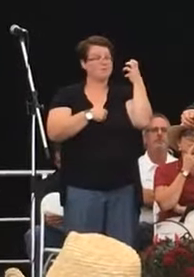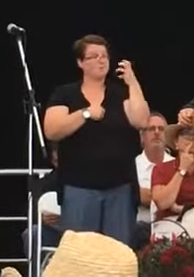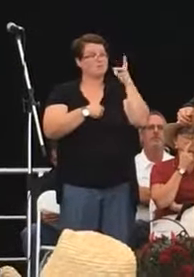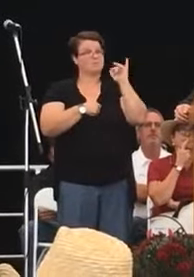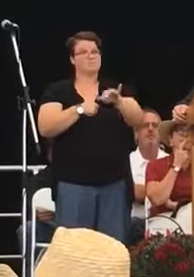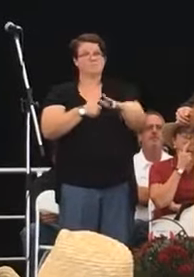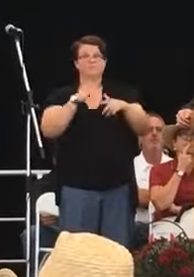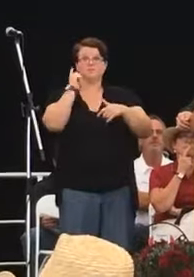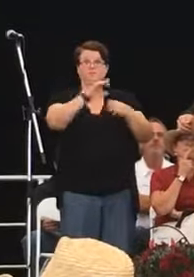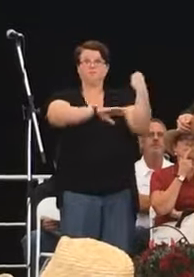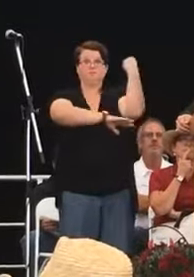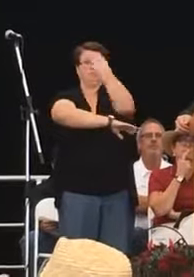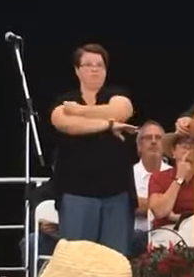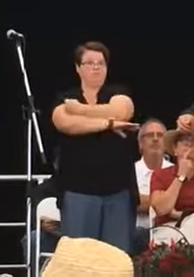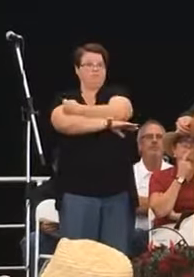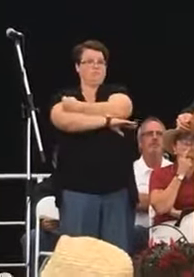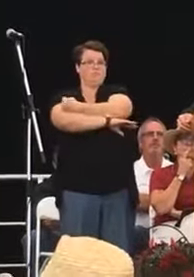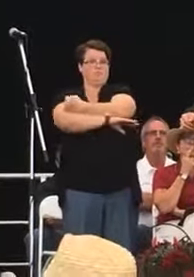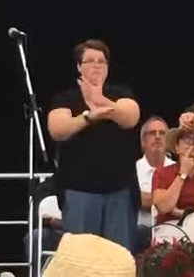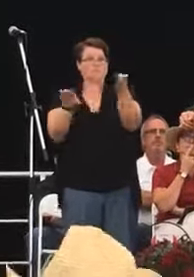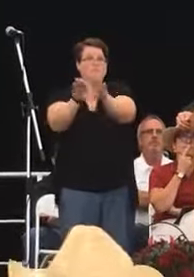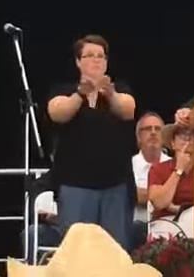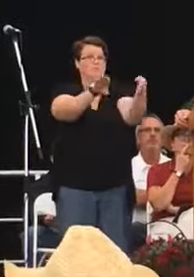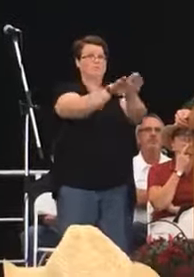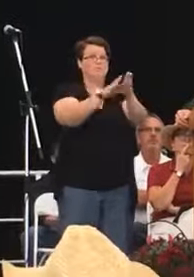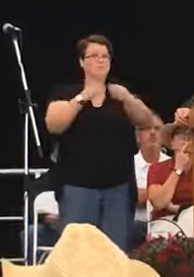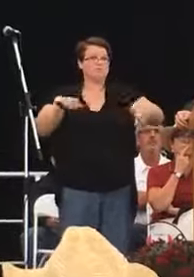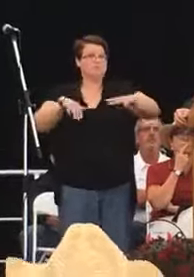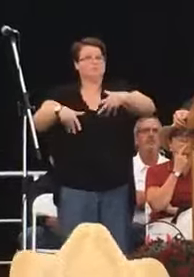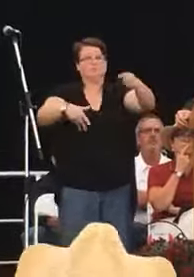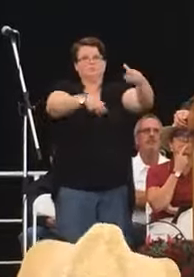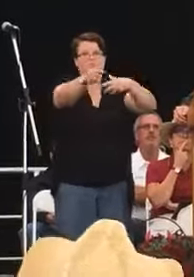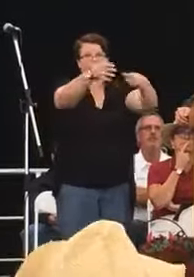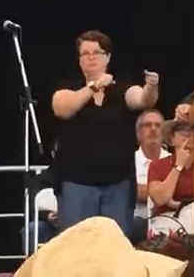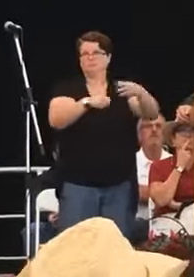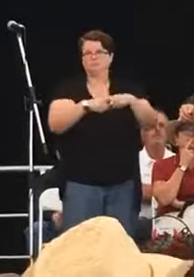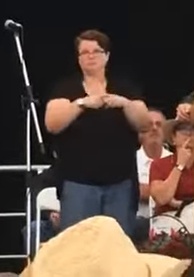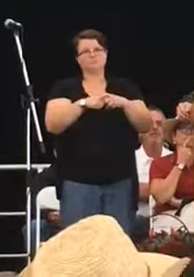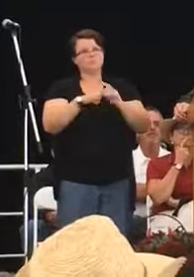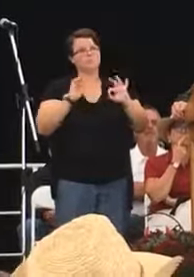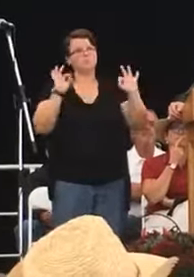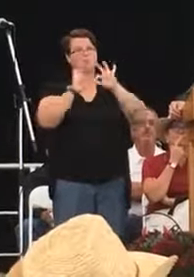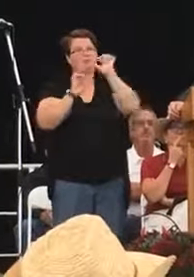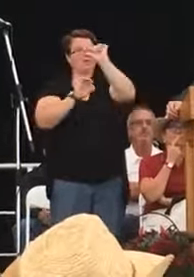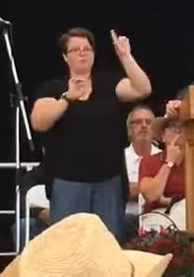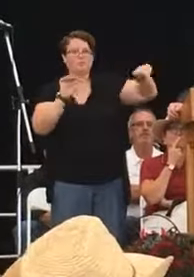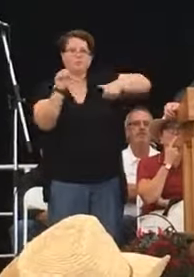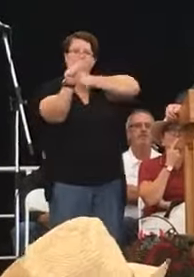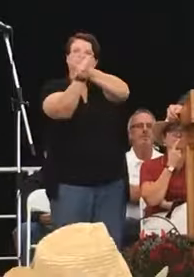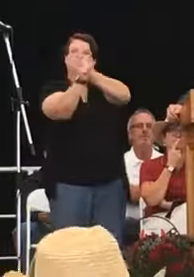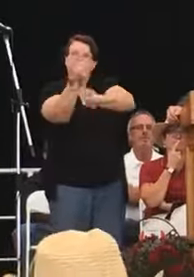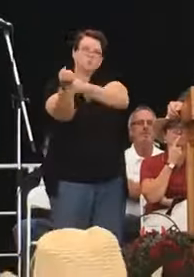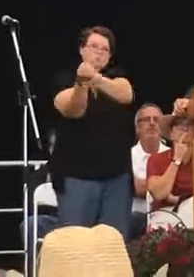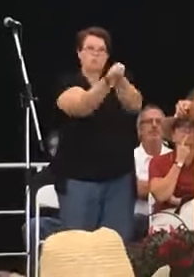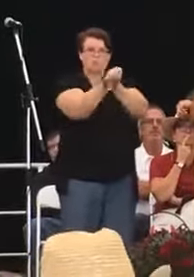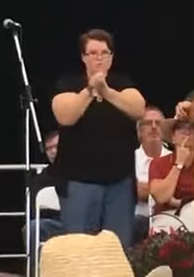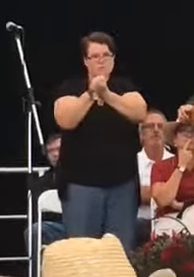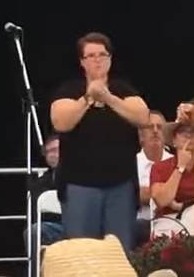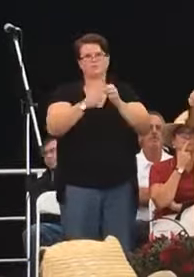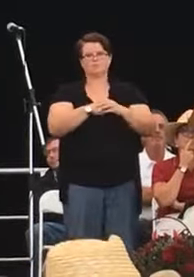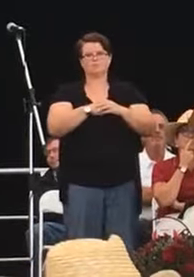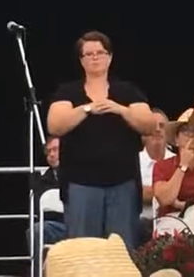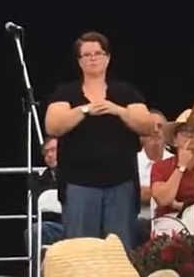an unsustainable rate. And we need government to have your back. And so that's why